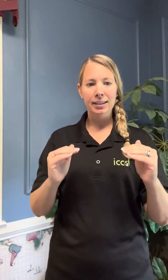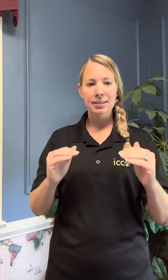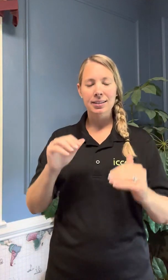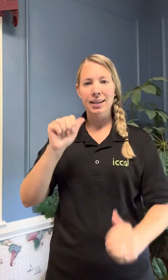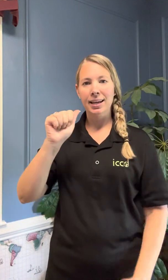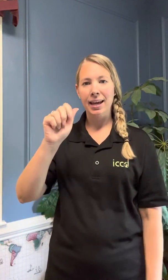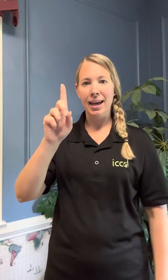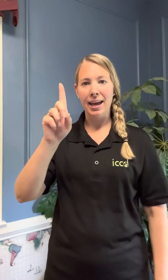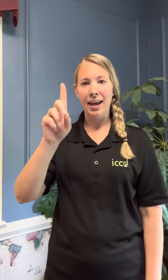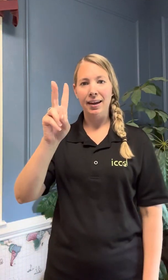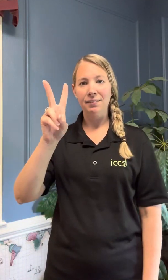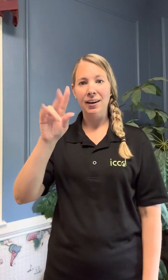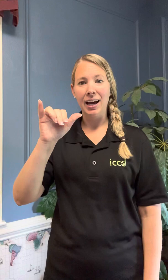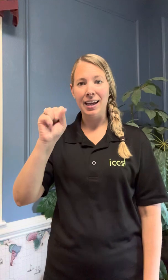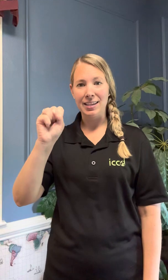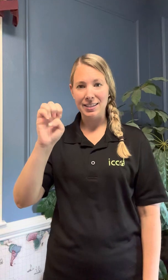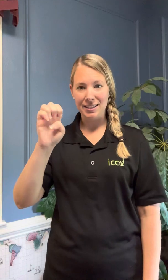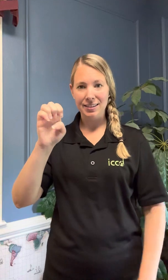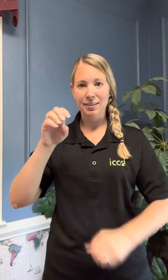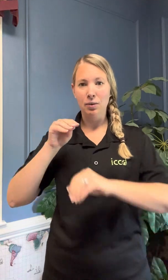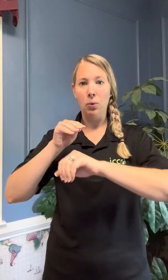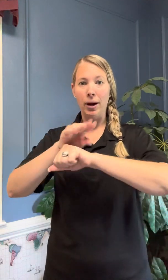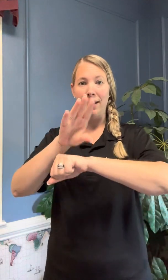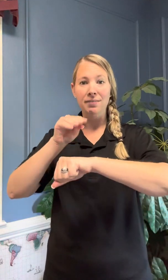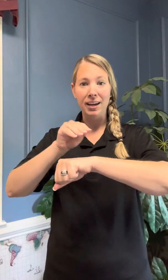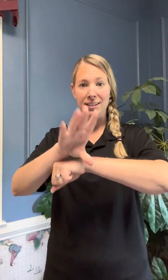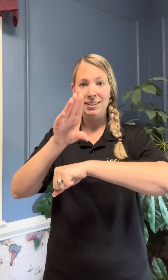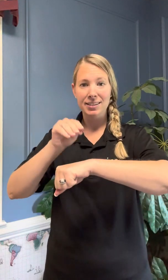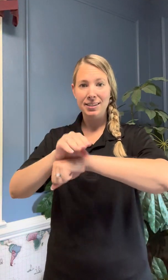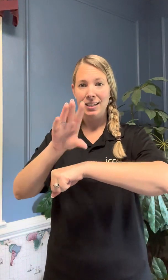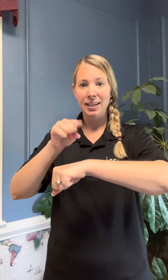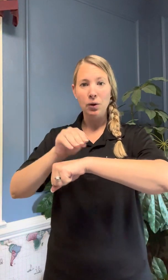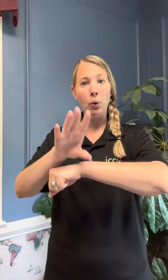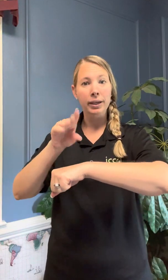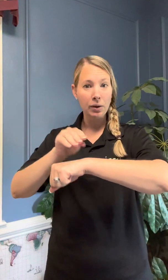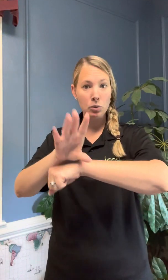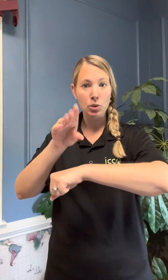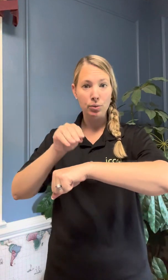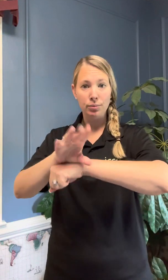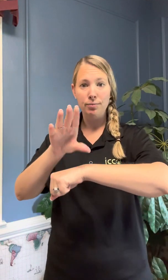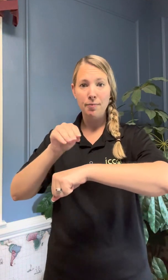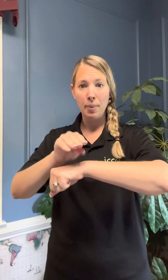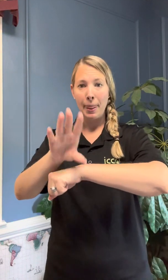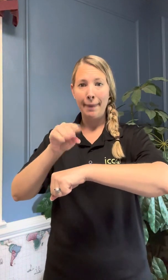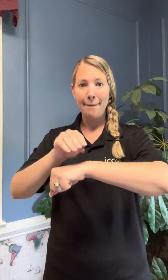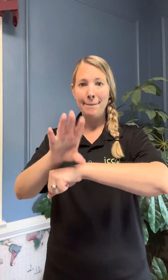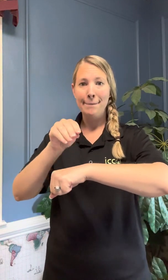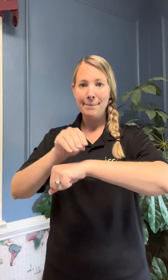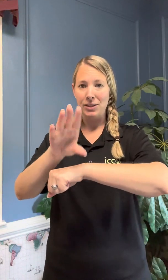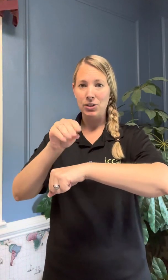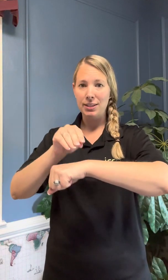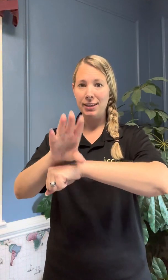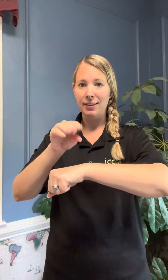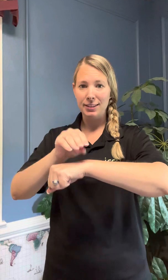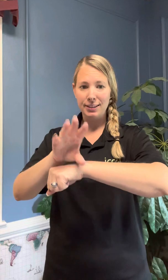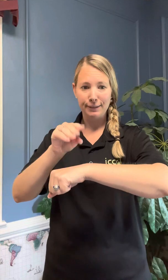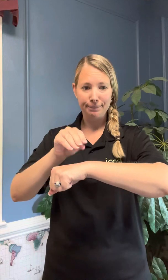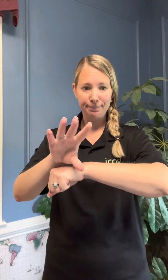Next, advise, or advice, or counsel. It's just like this.